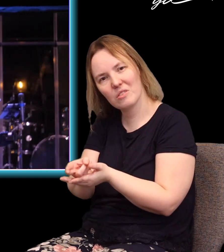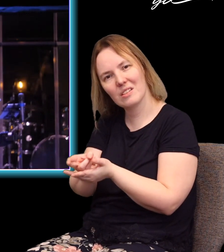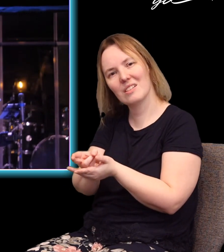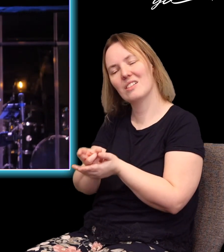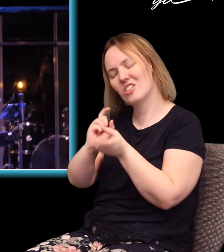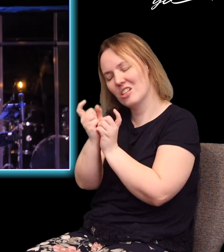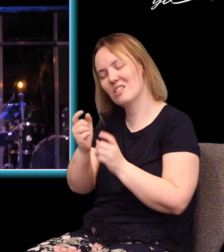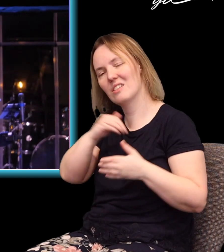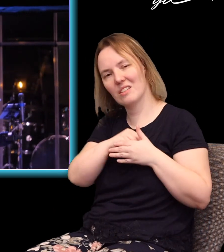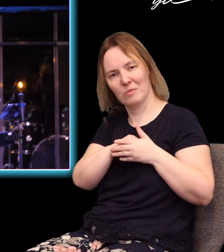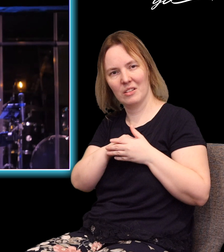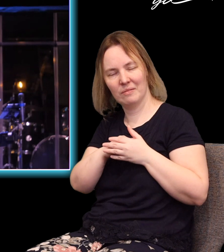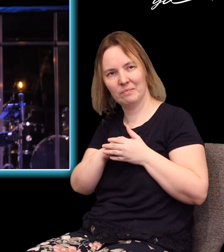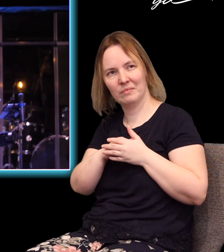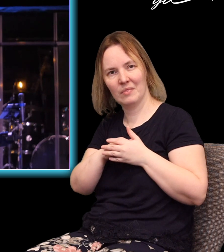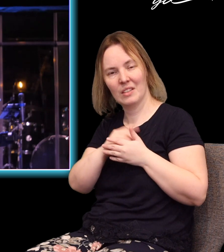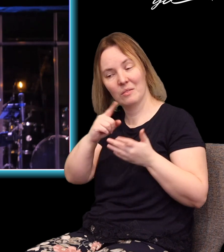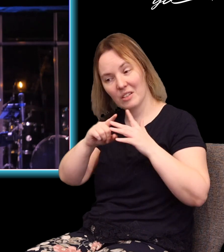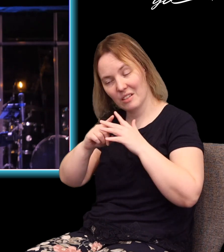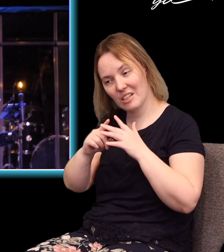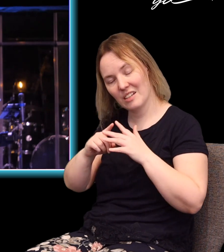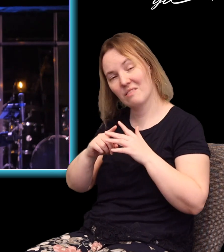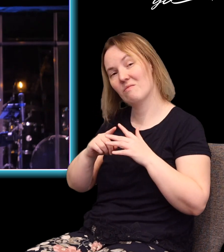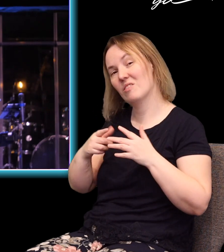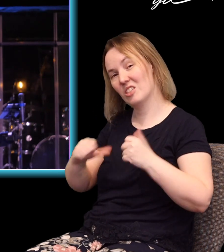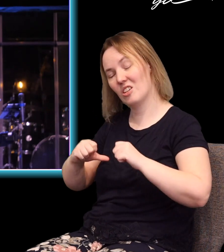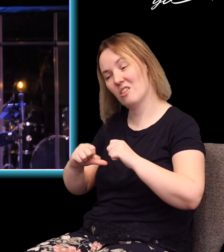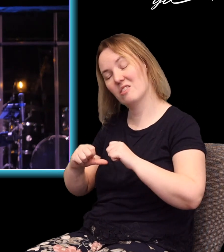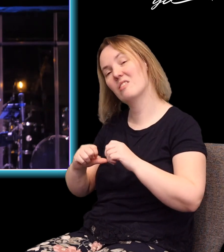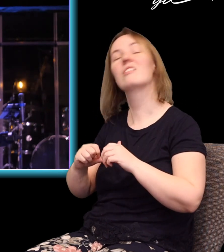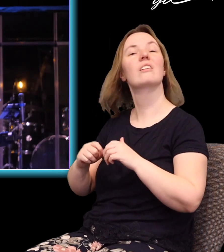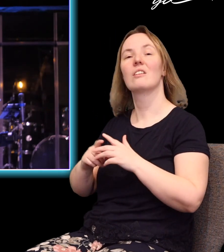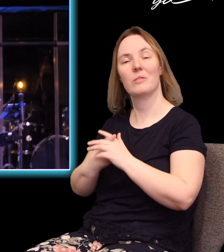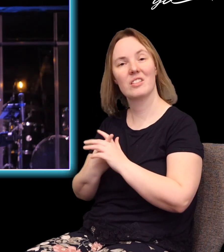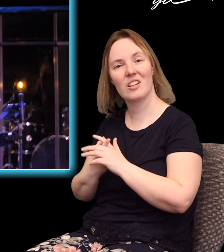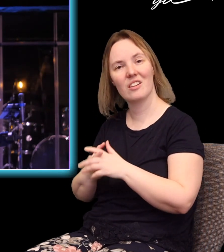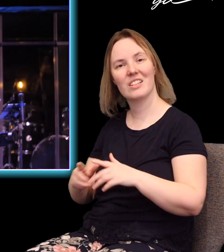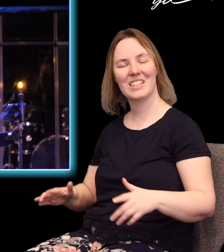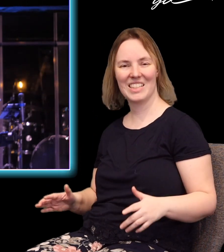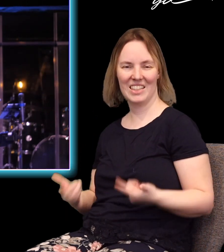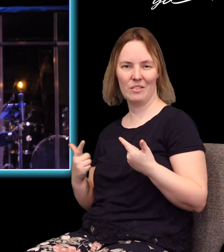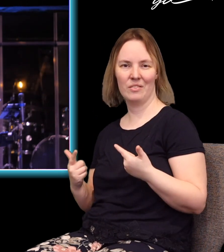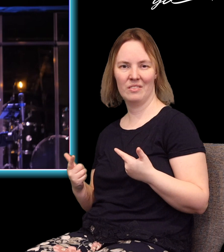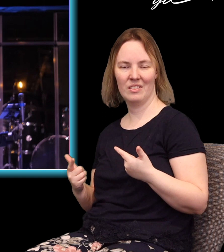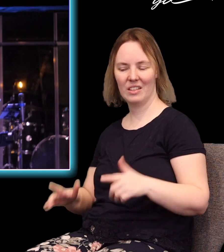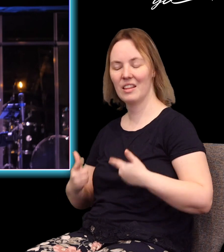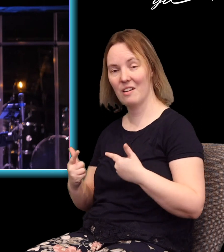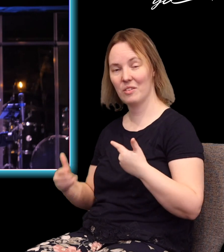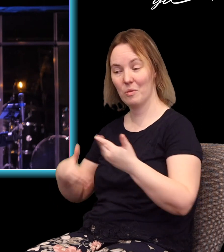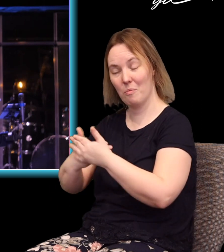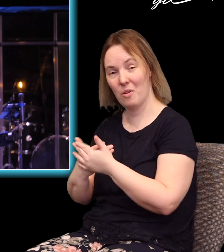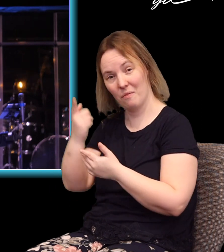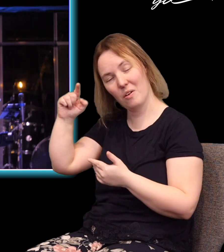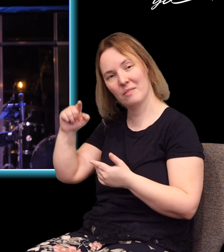this new way of thinking and can actually begin to live the life that we were born for. How does that work? I'm going to close with this. We